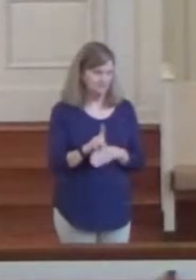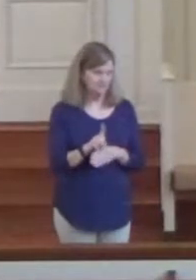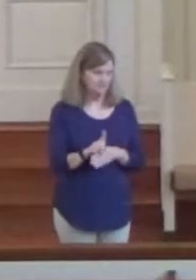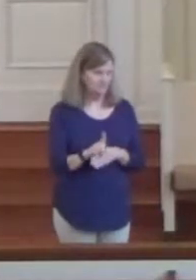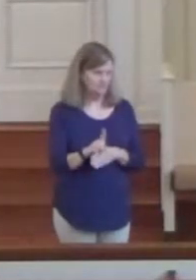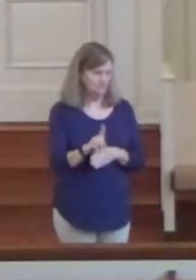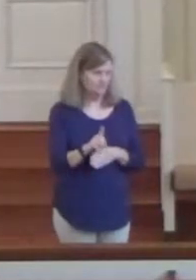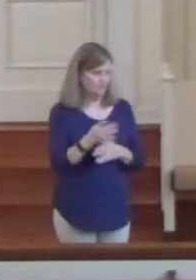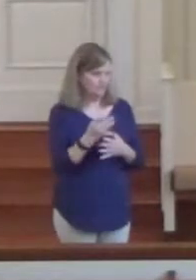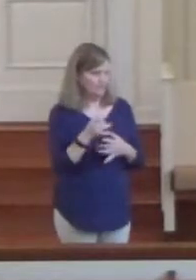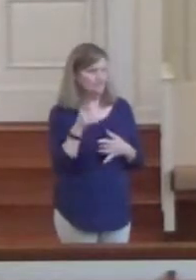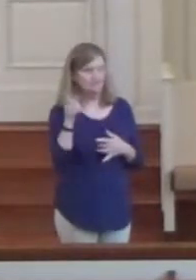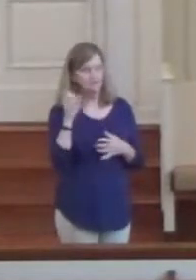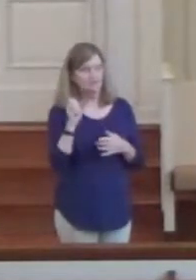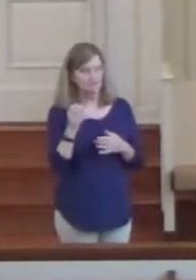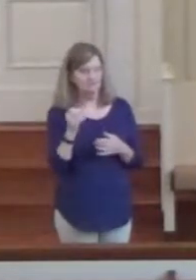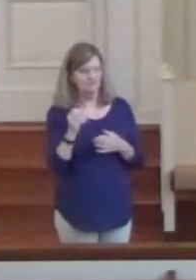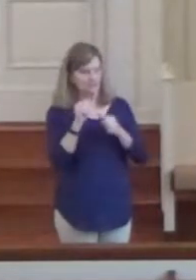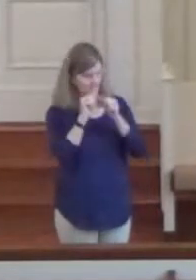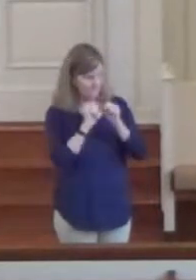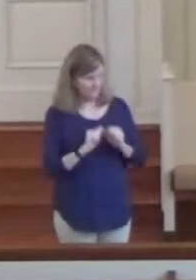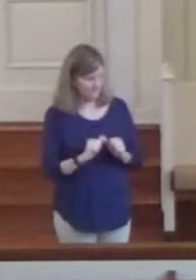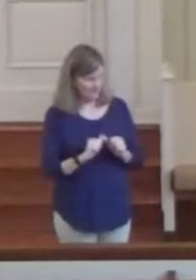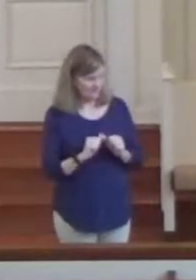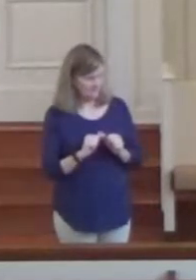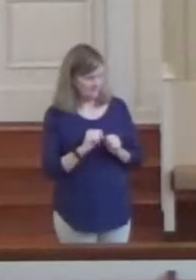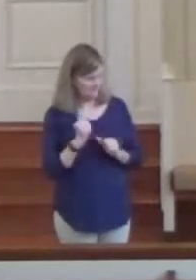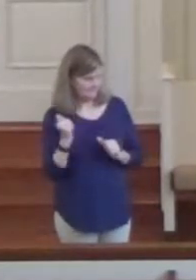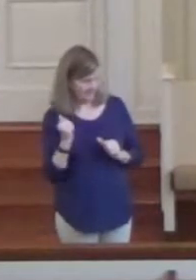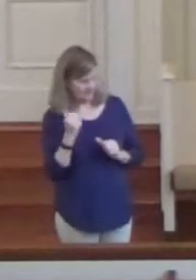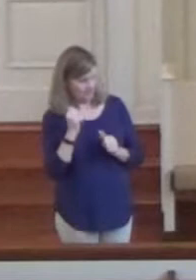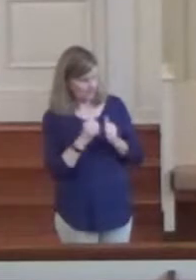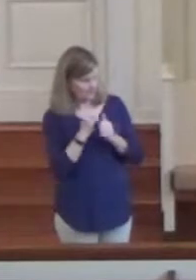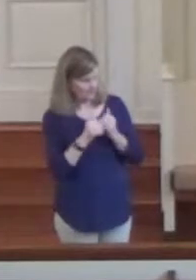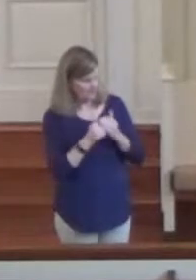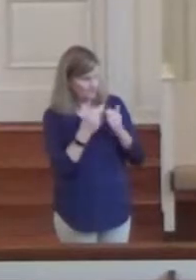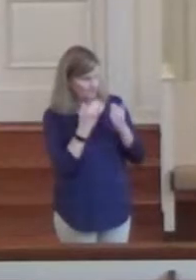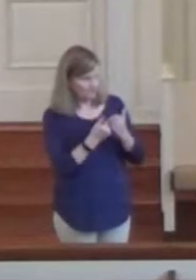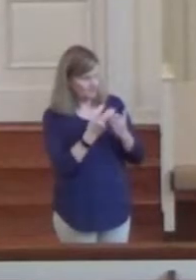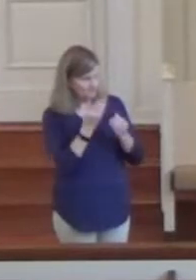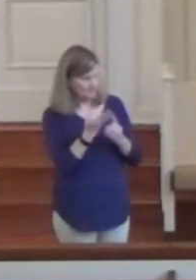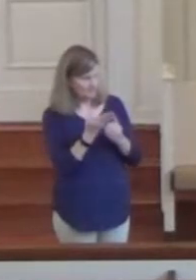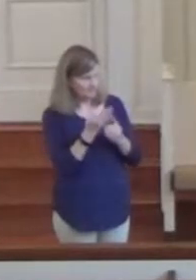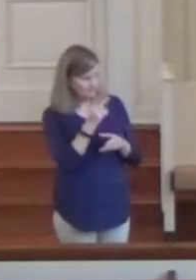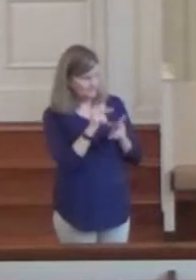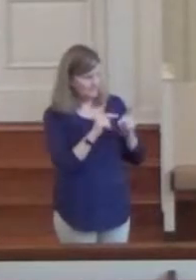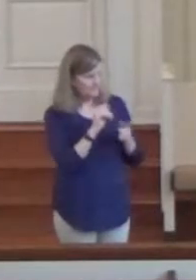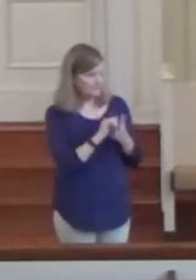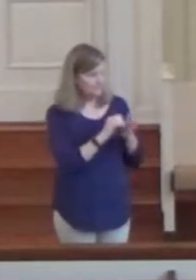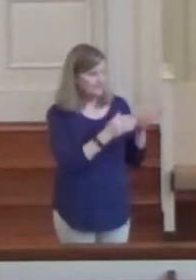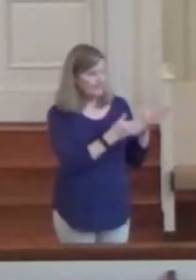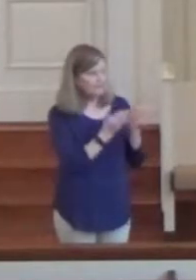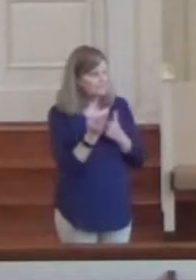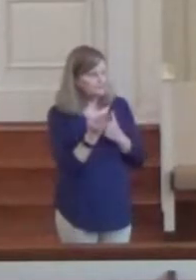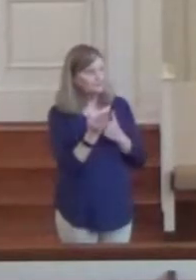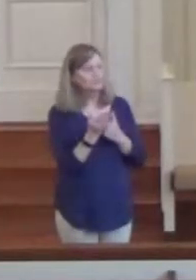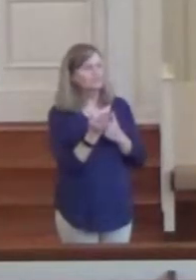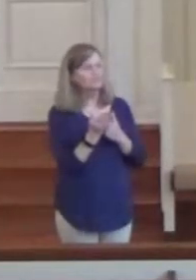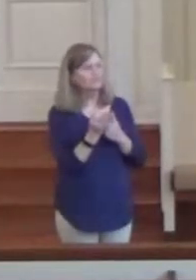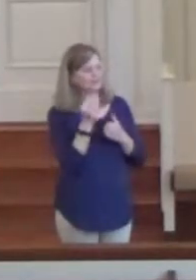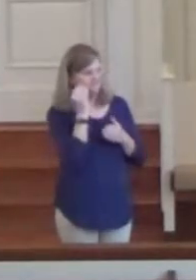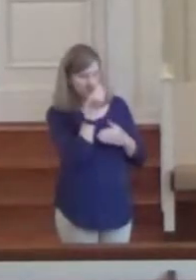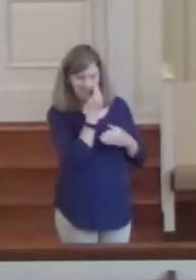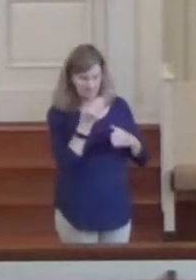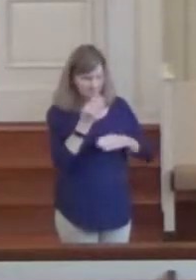come and bless me with all the good news that's happening in her life. It's the people that put flowers on my desk and bring soup to those of you when you're